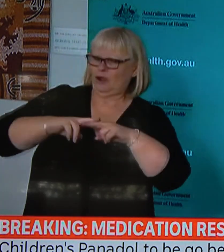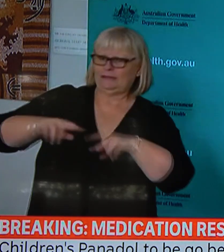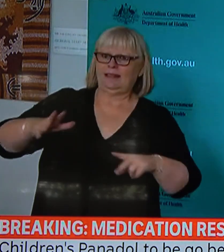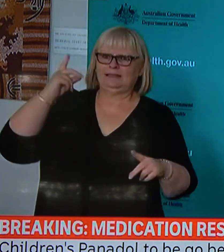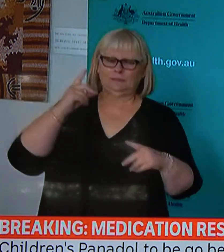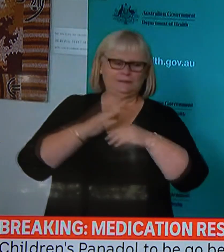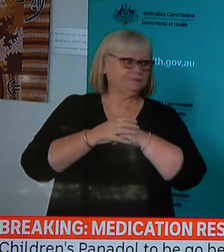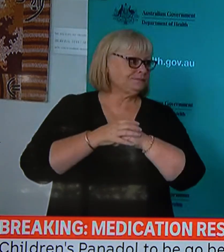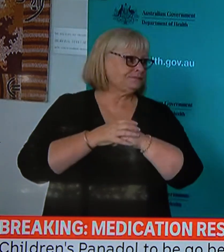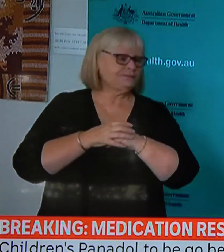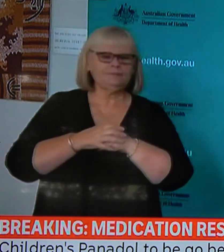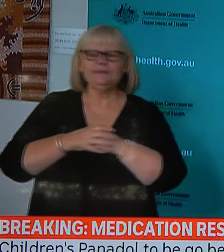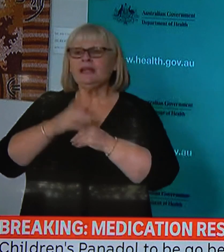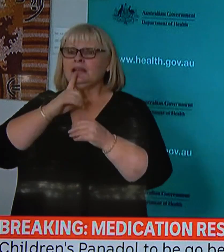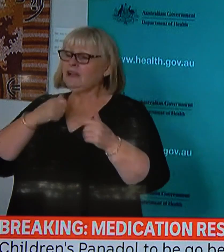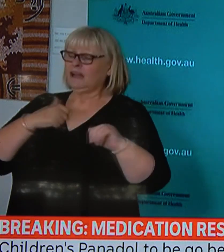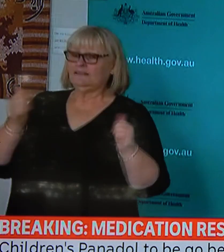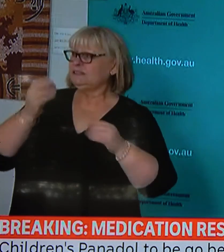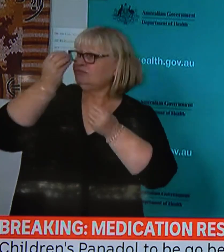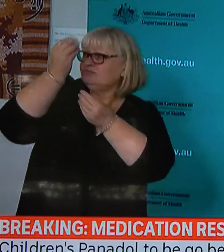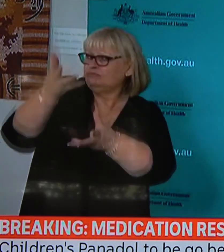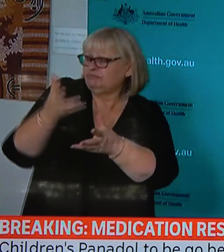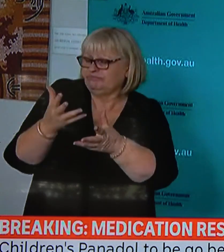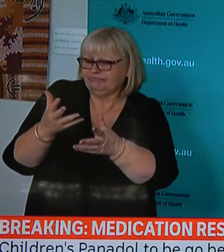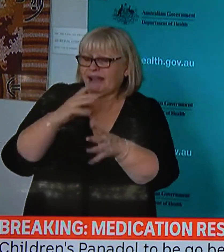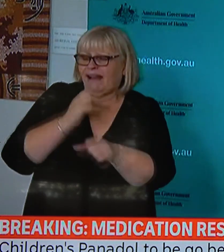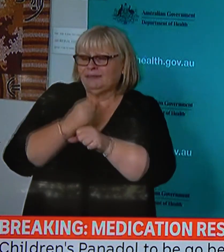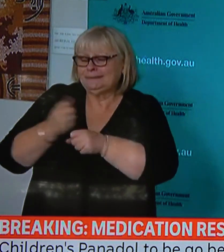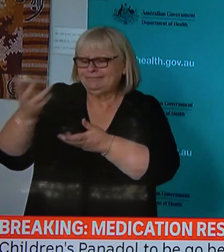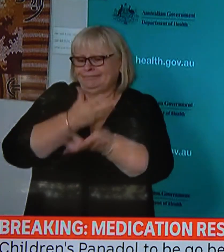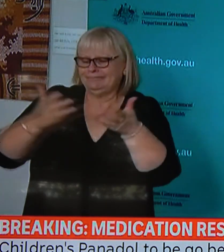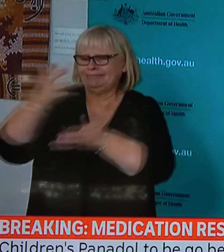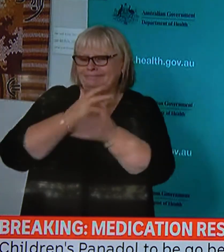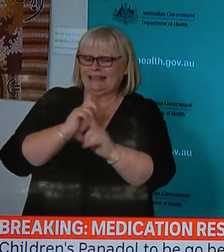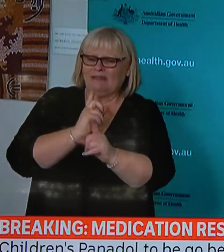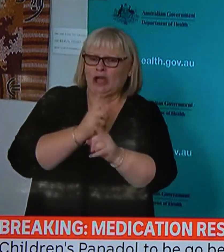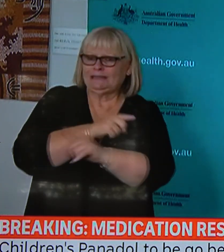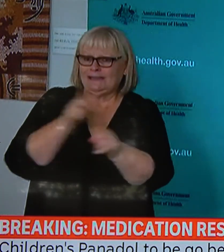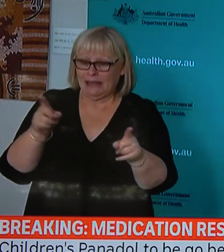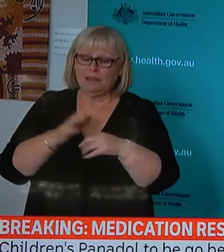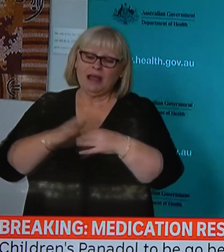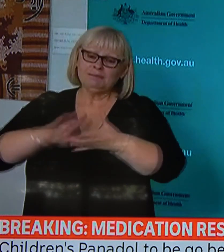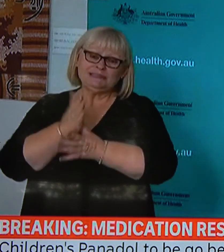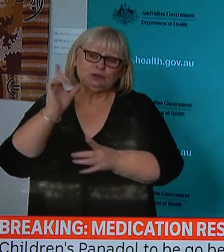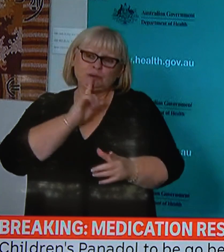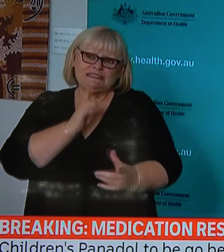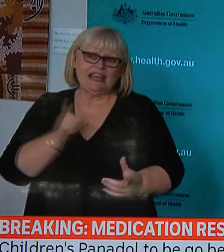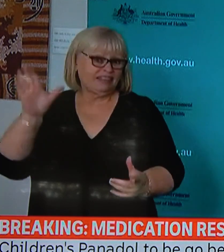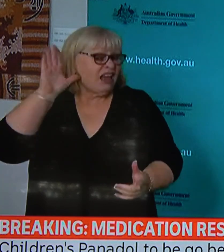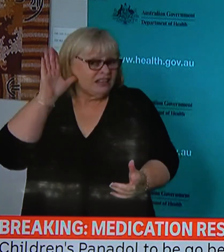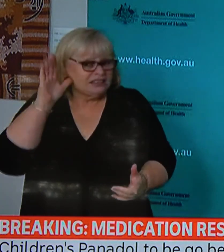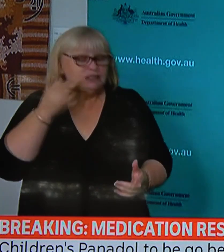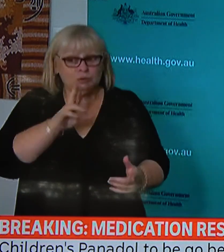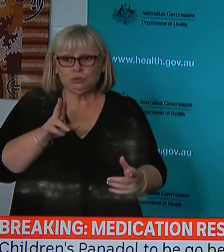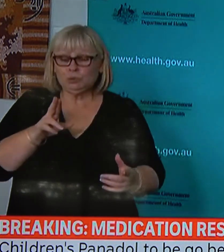So we've given advice to government over many weeks now, and I'm pleased to say that they listen